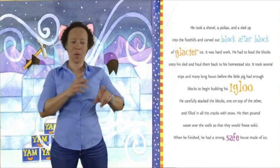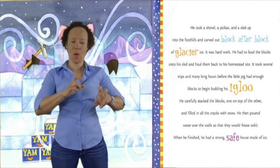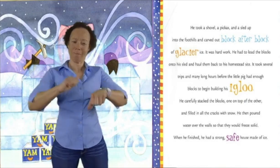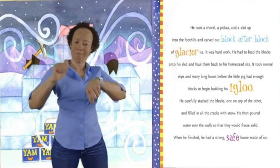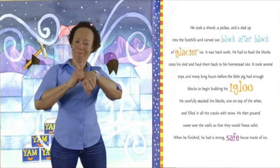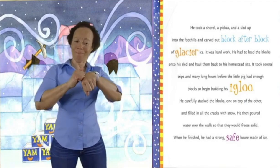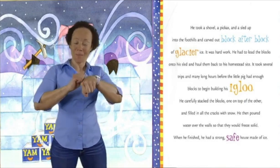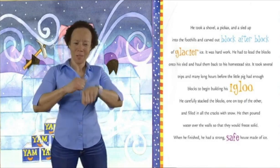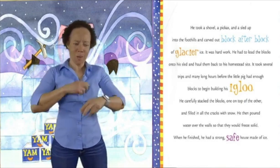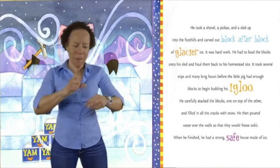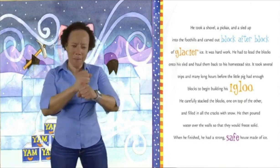igloo.